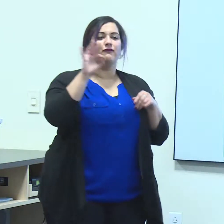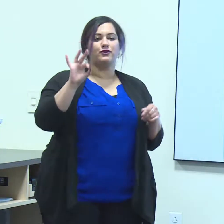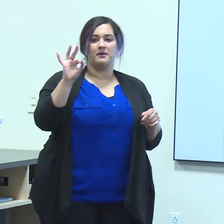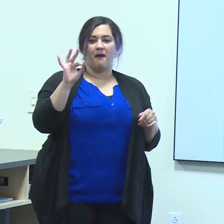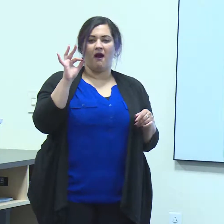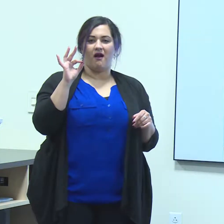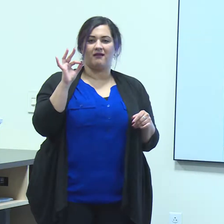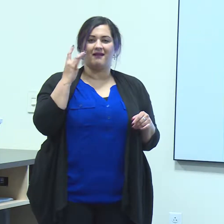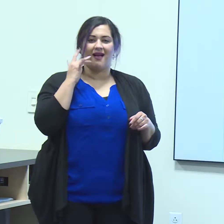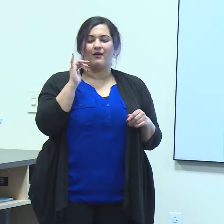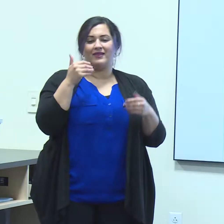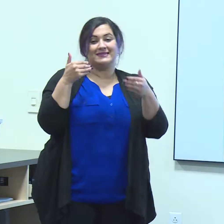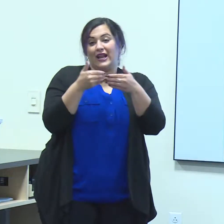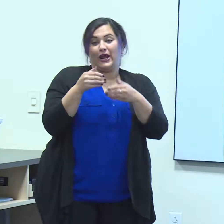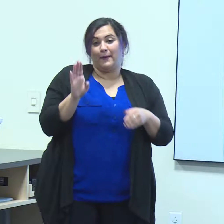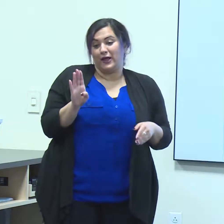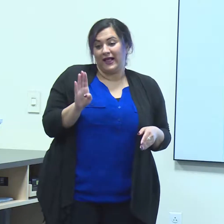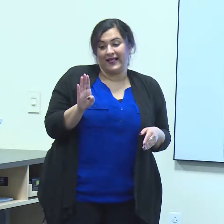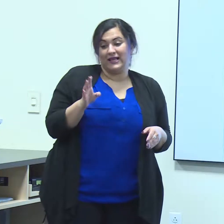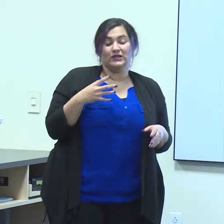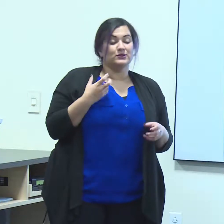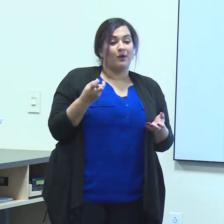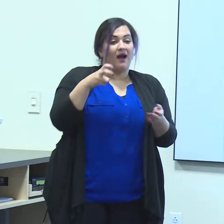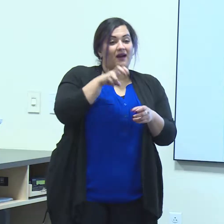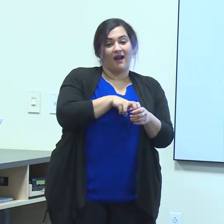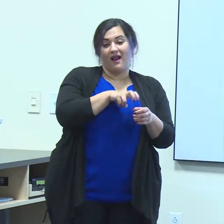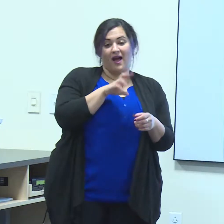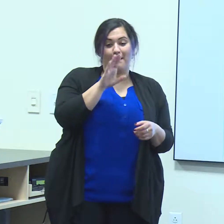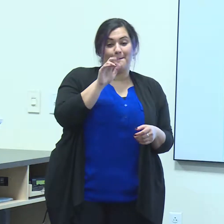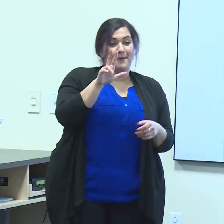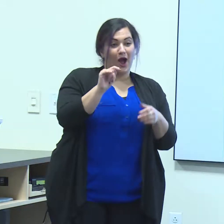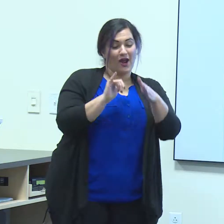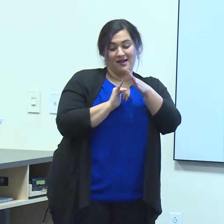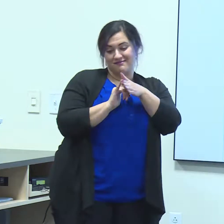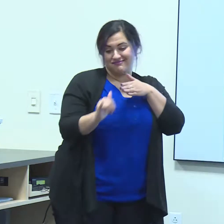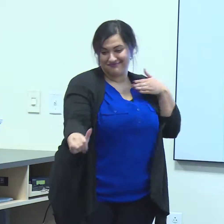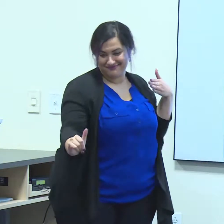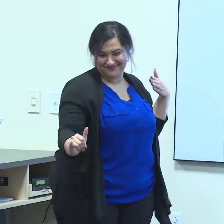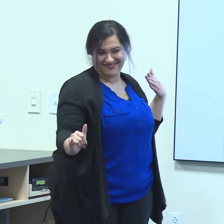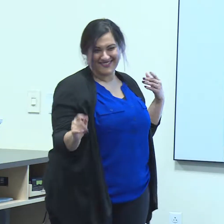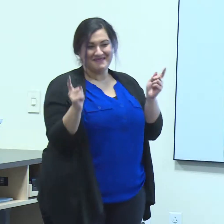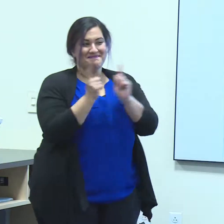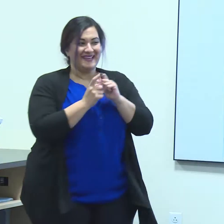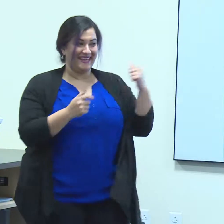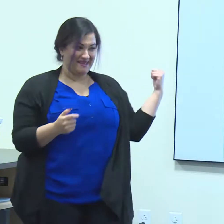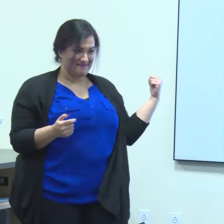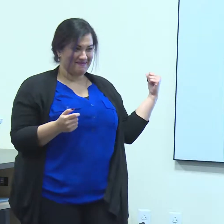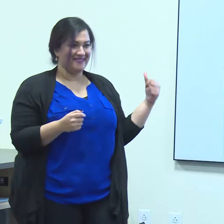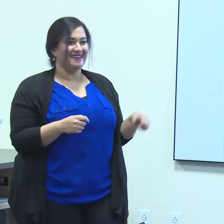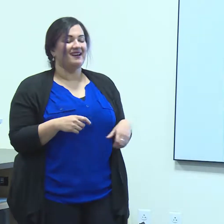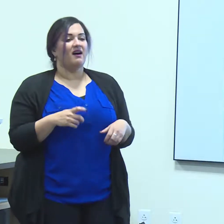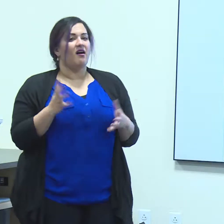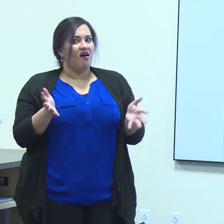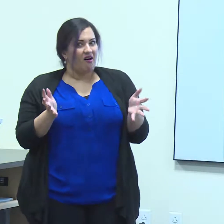Frank Hockman was in Fremont near Berkeley, so I got on the BART system and traveled to see him. We had a